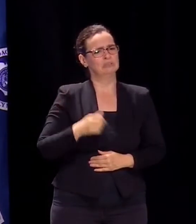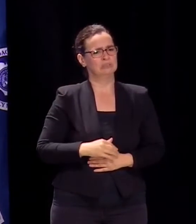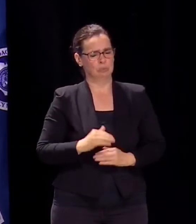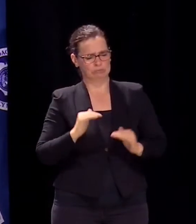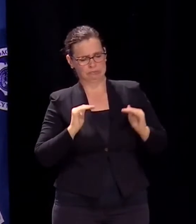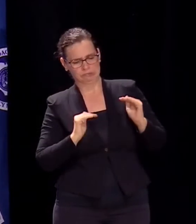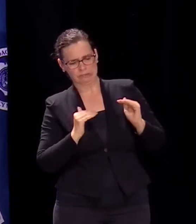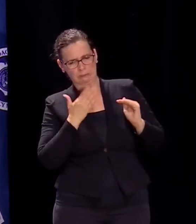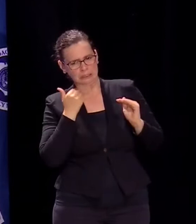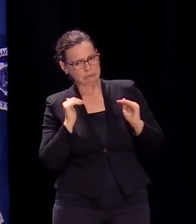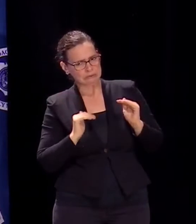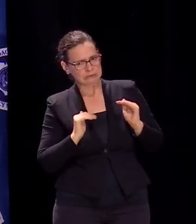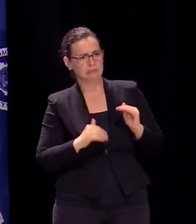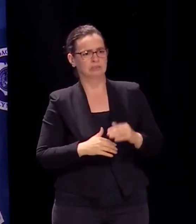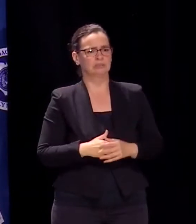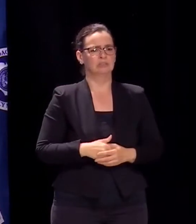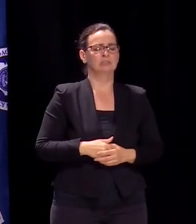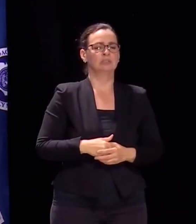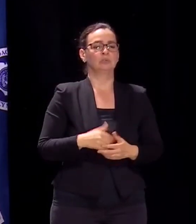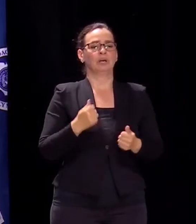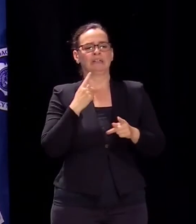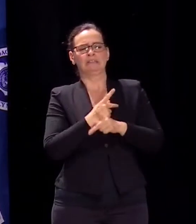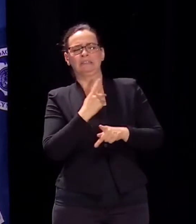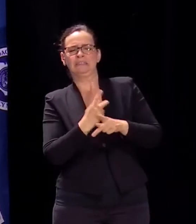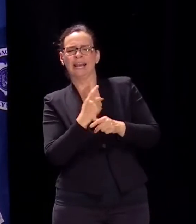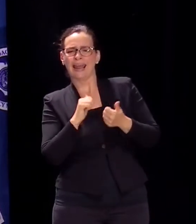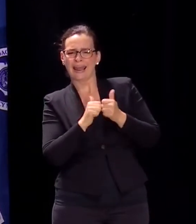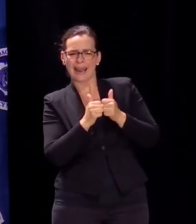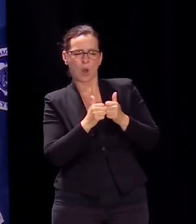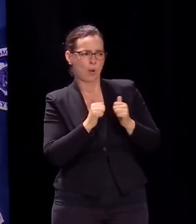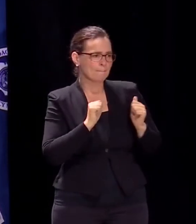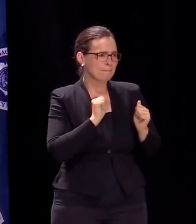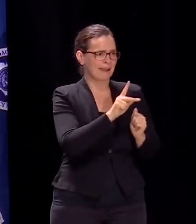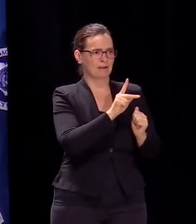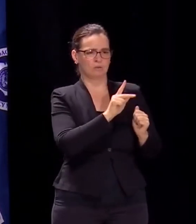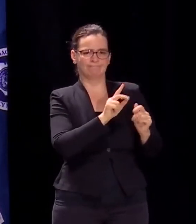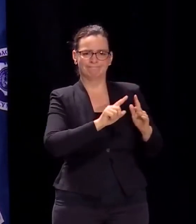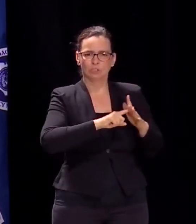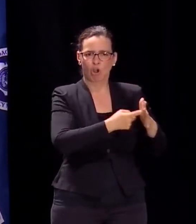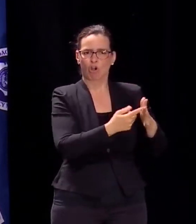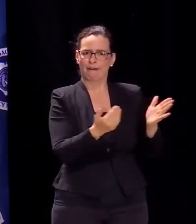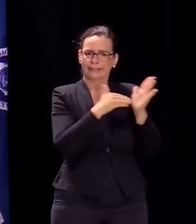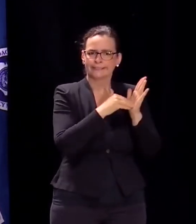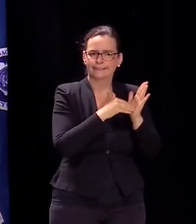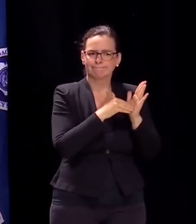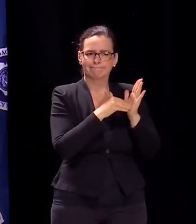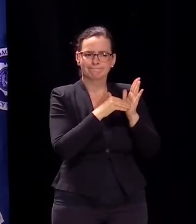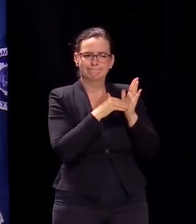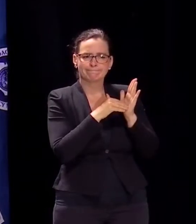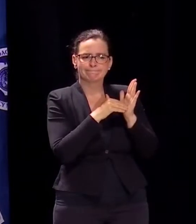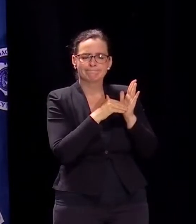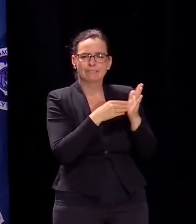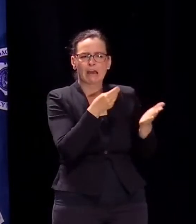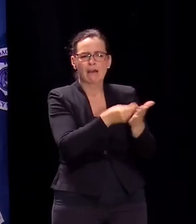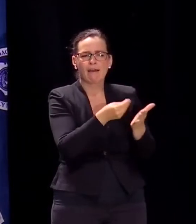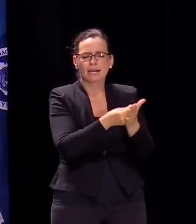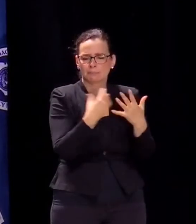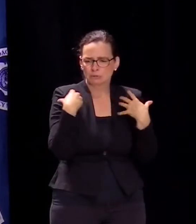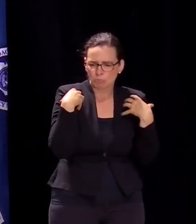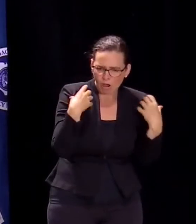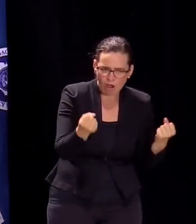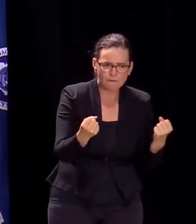still looking at restart, response to the virus, economic recovery. We're going to